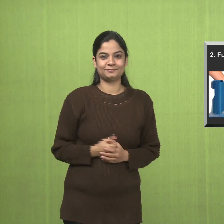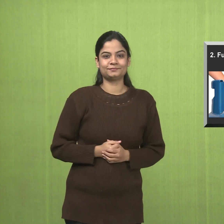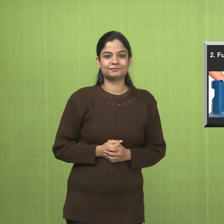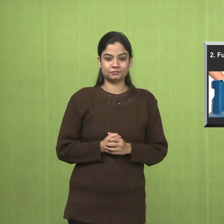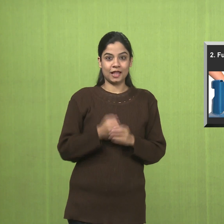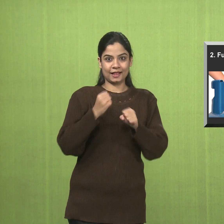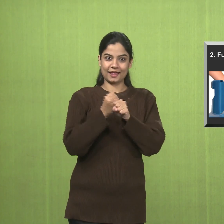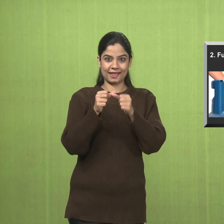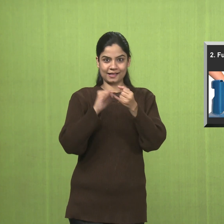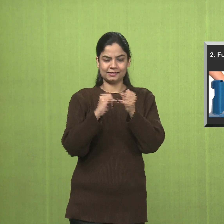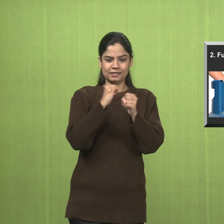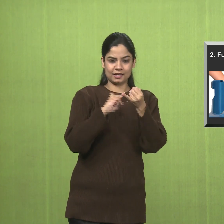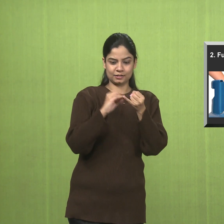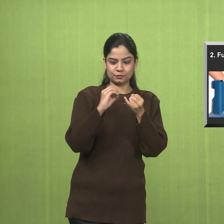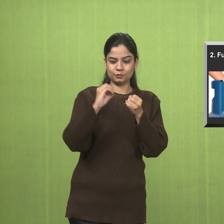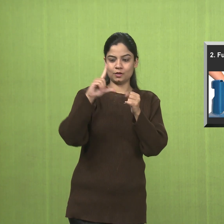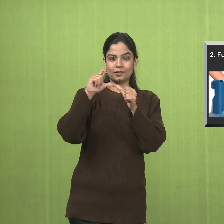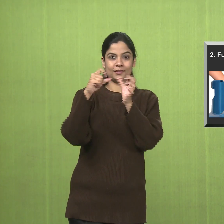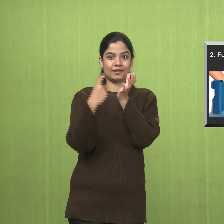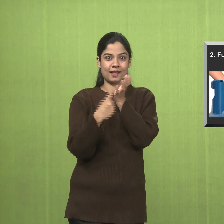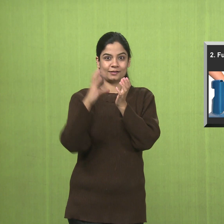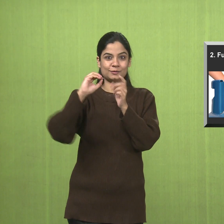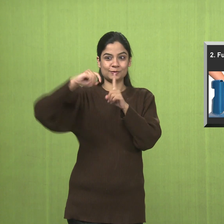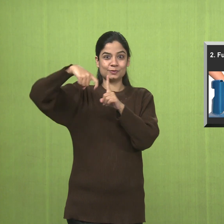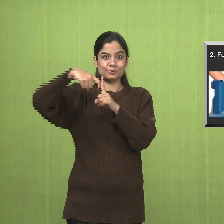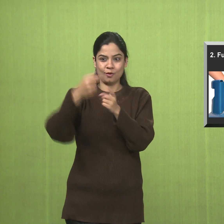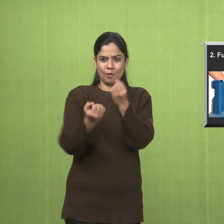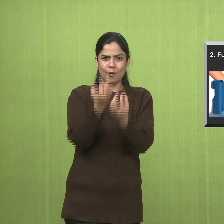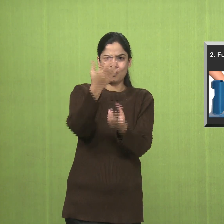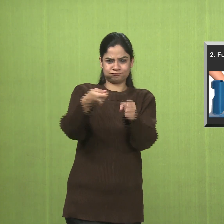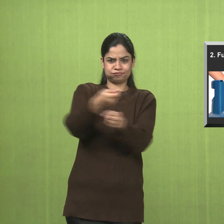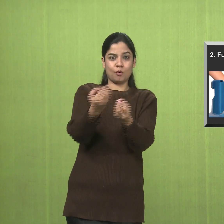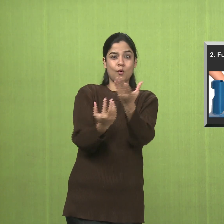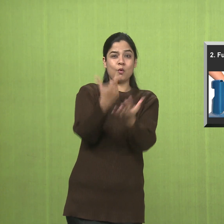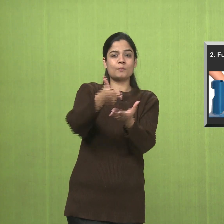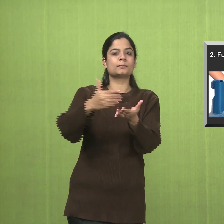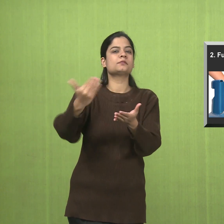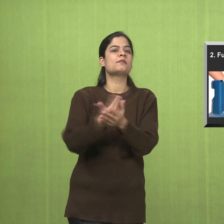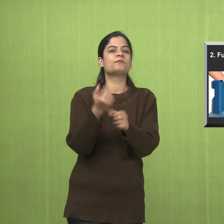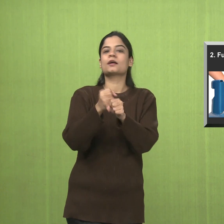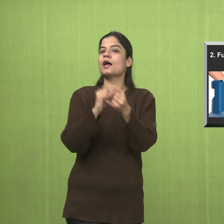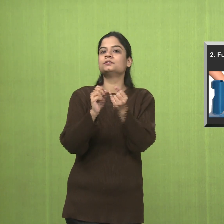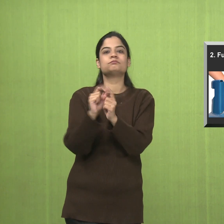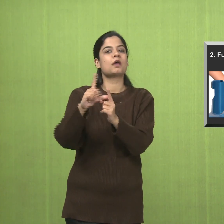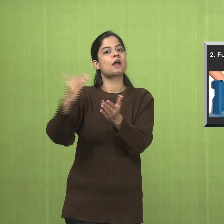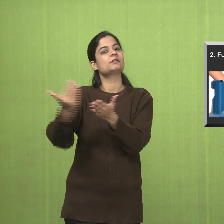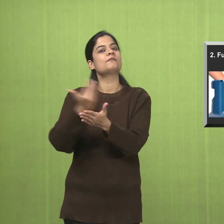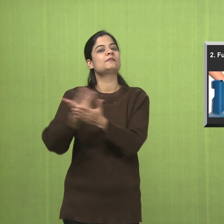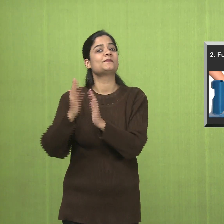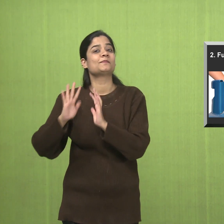cylinders. Another solution can be that you can use solar cookers. These solar cookers are safe to use. You can save